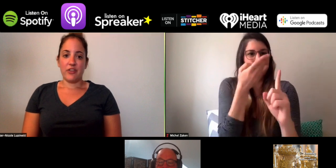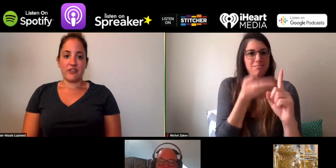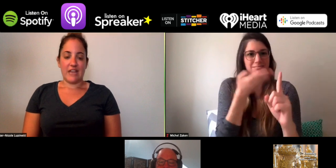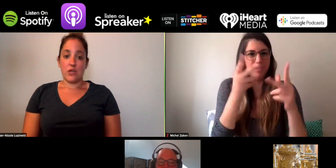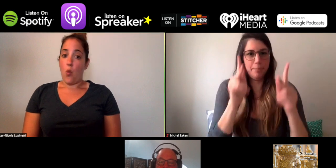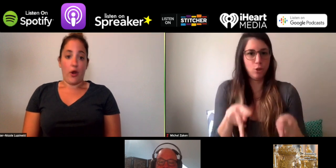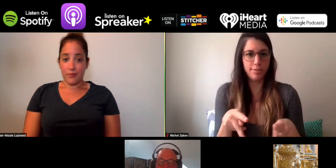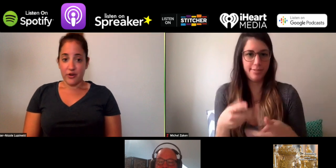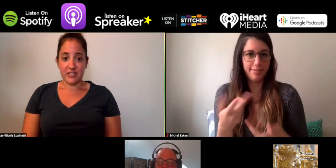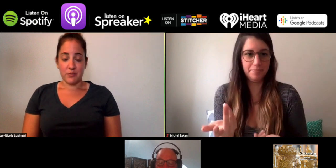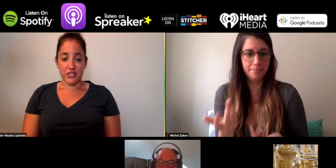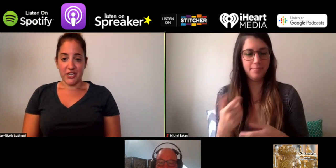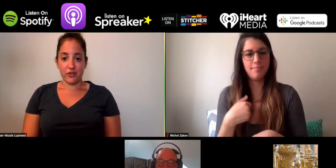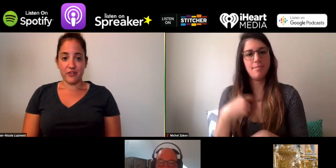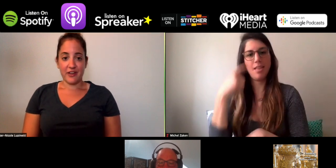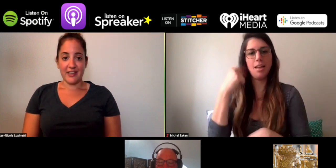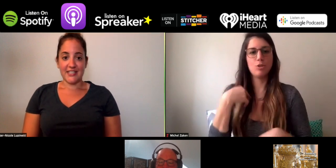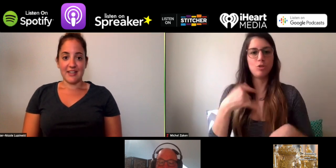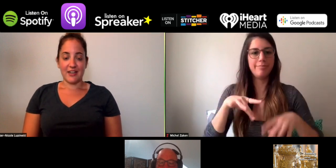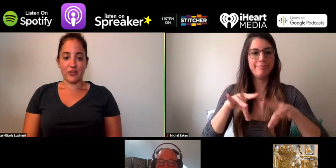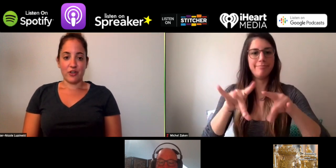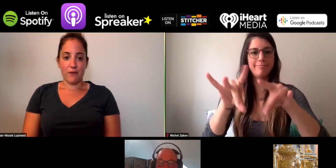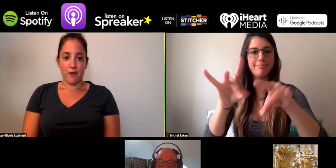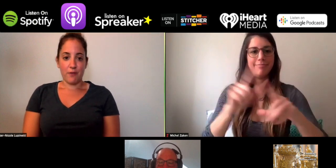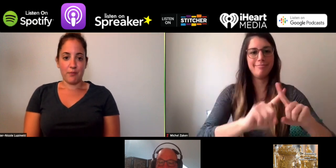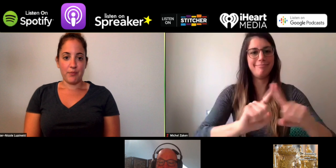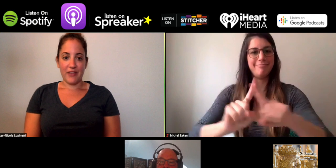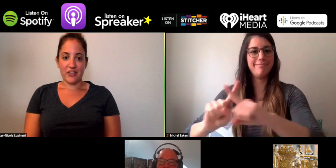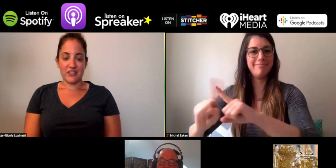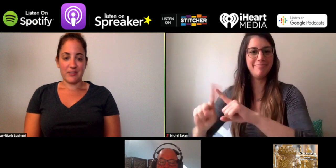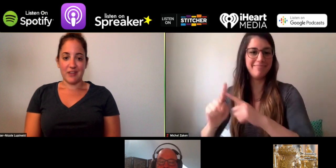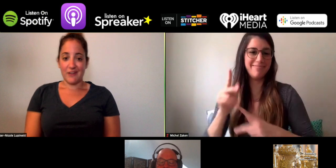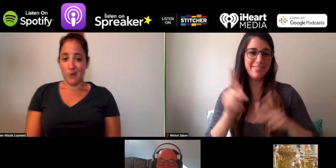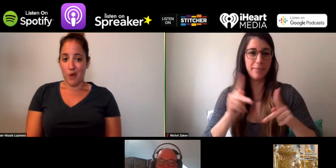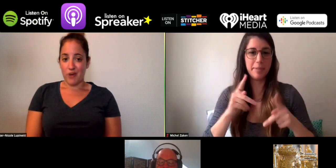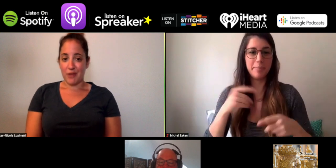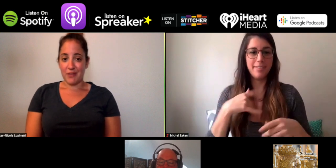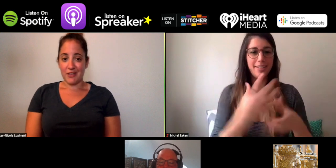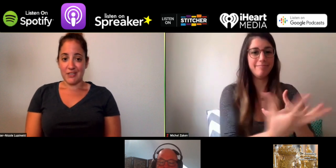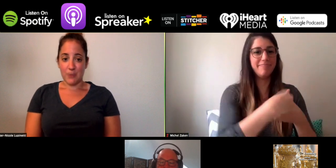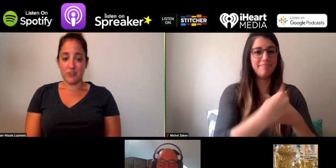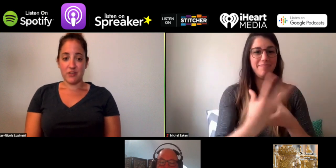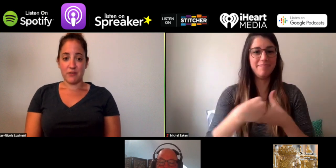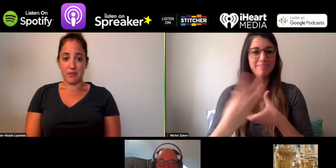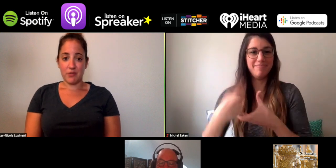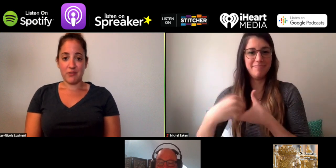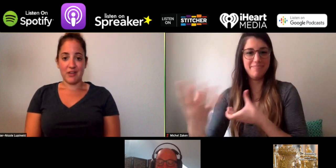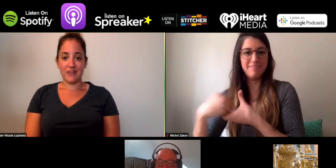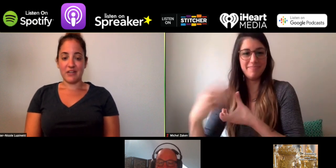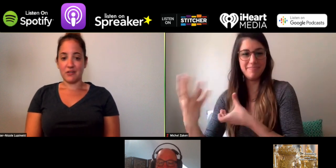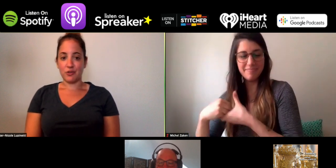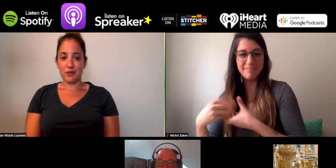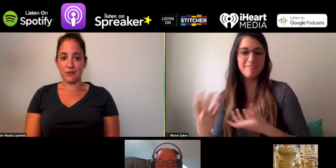Yeah, I don't think there's any one person in particular that I can say that I learned it all from. I think it's just something that I've acquired by being exposed to different people.